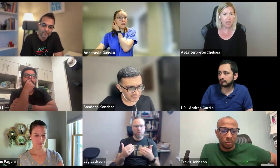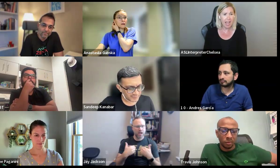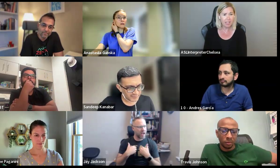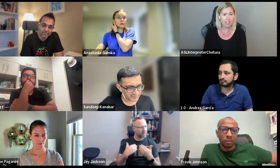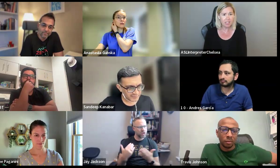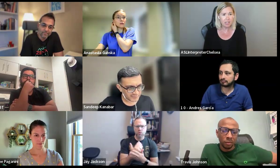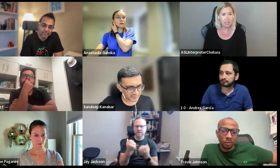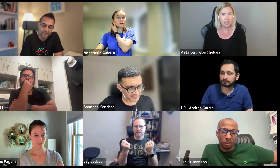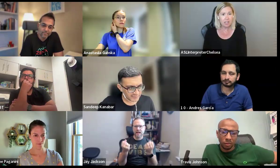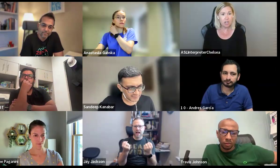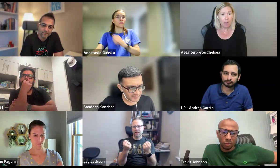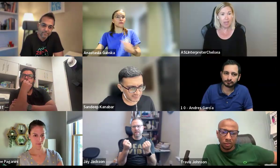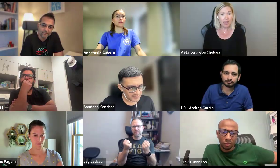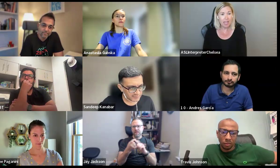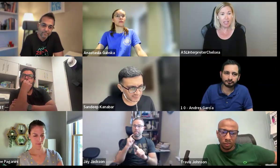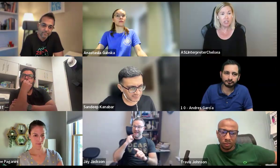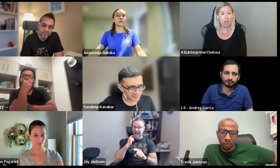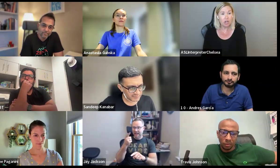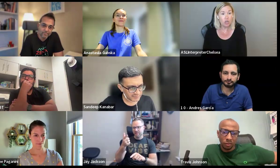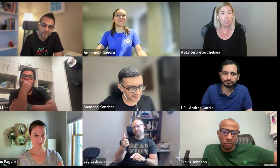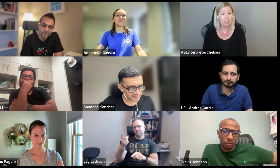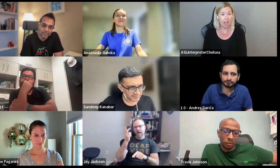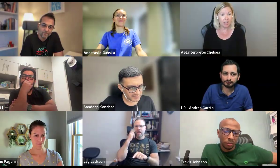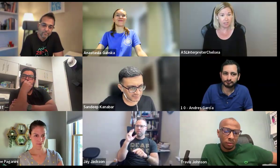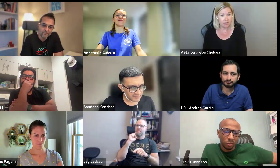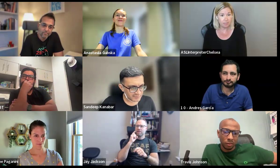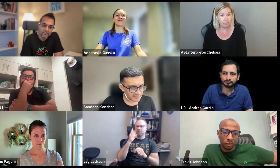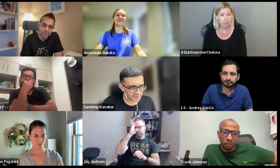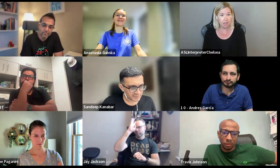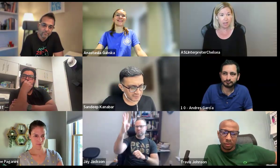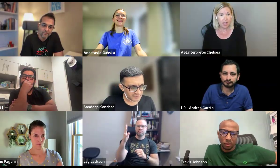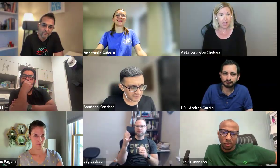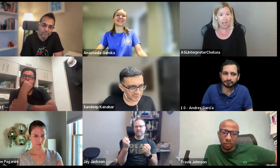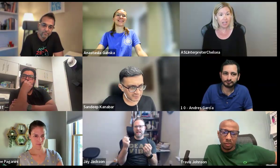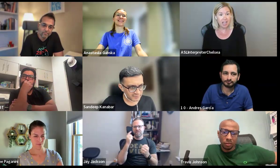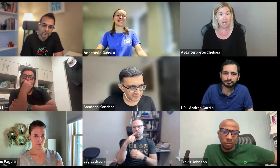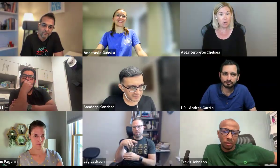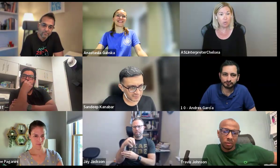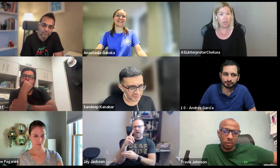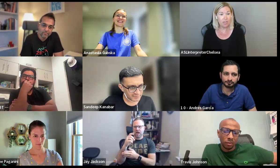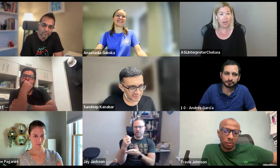the next topic is new signs. And I know that